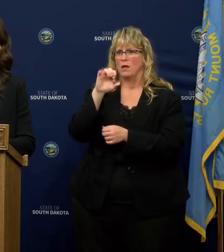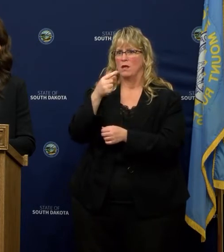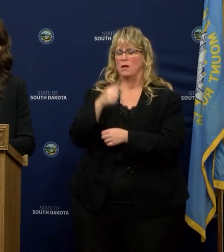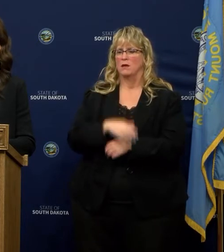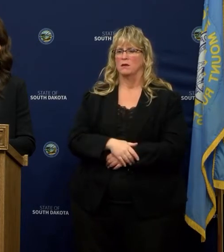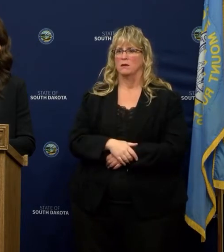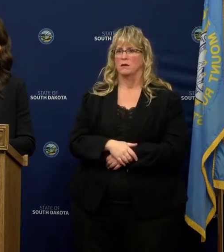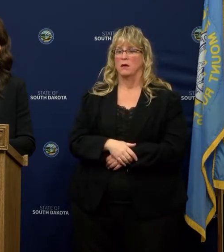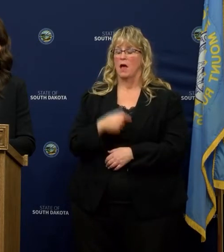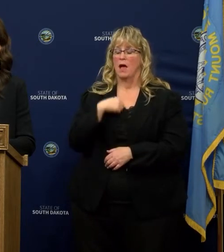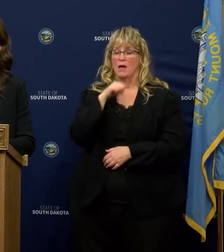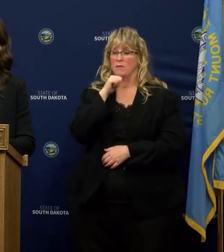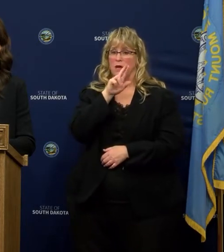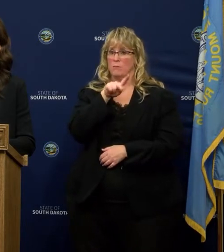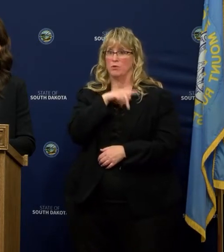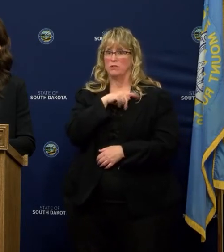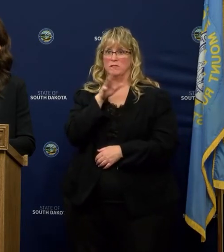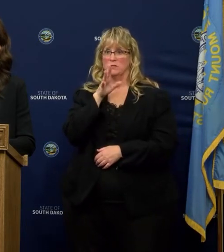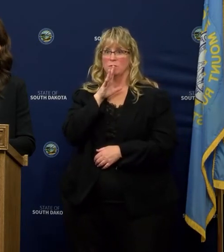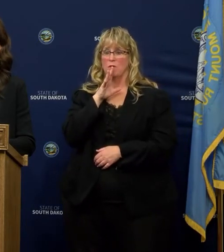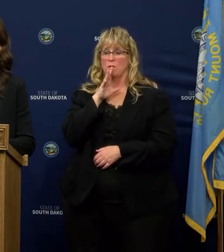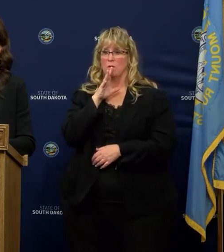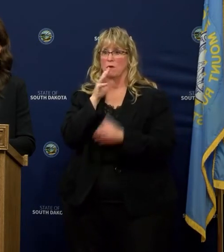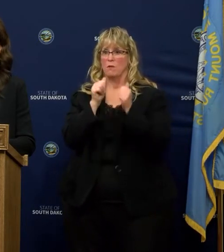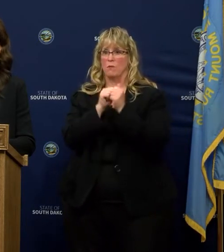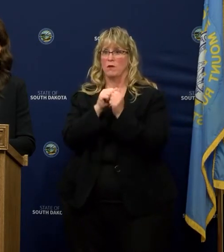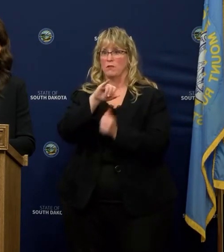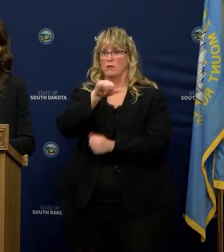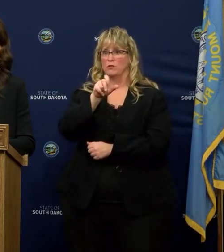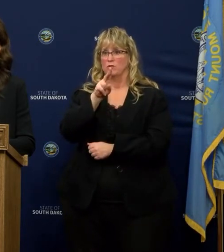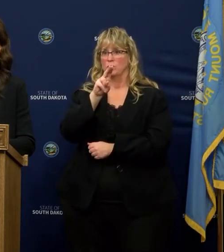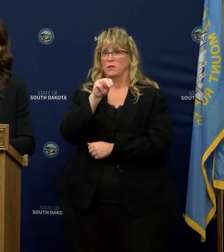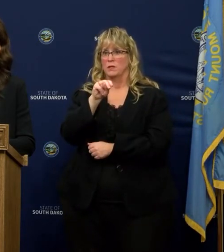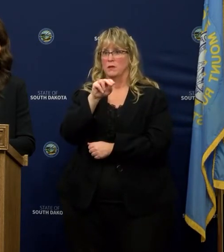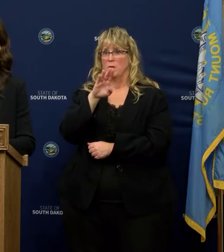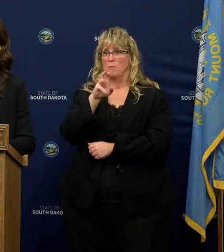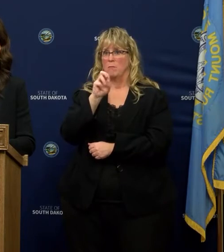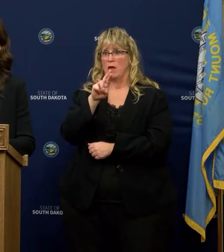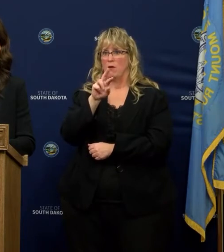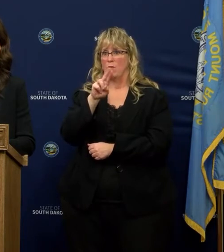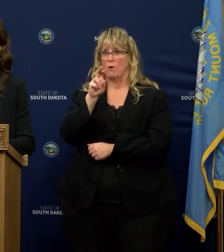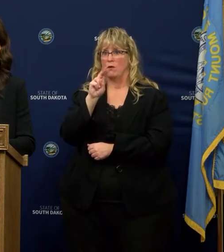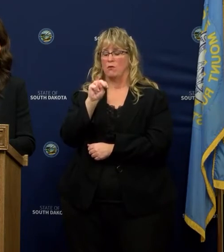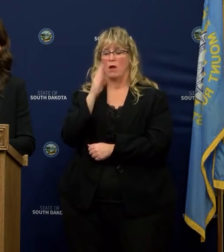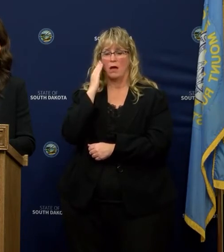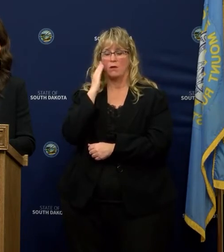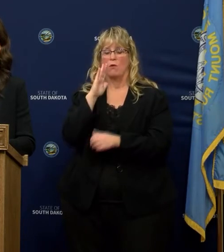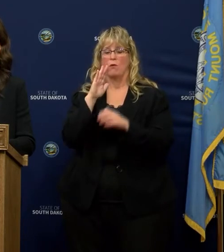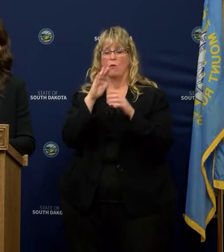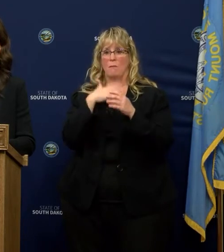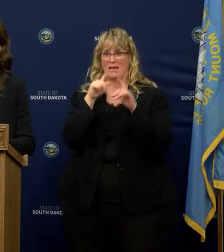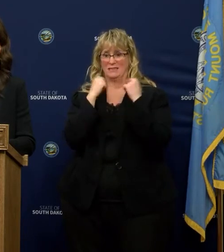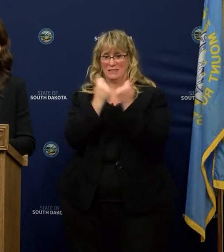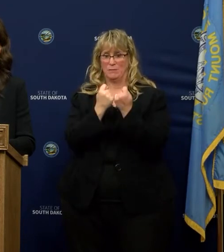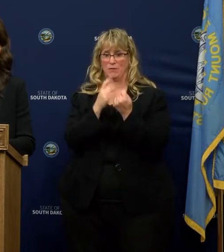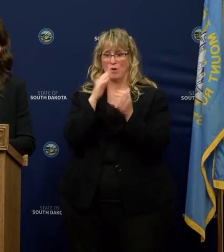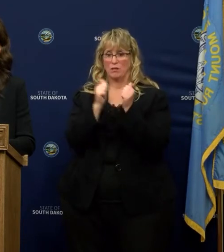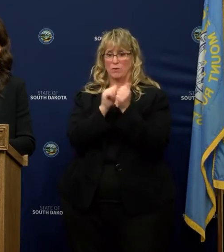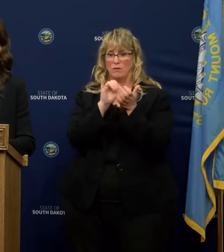I have not personally spoken or communicated with Julian Bear Runner. I know my team has spoken with him, and I'll